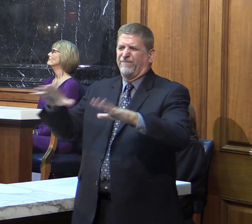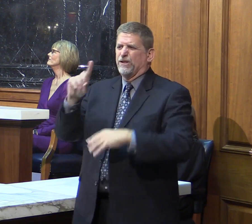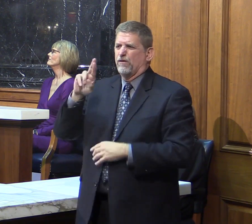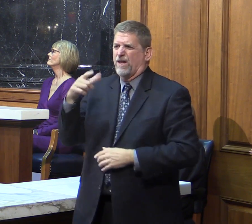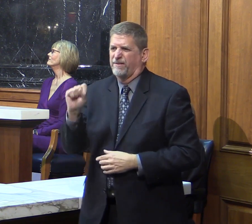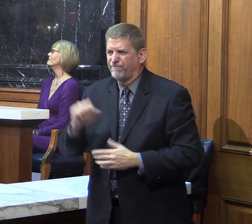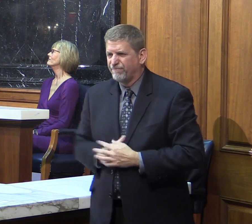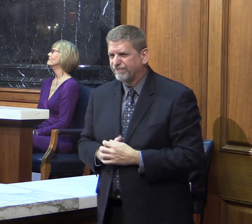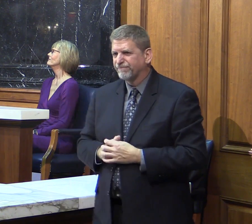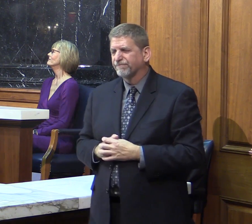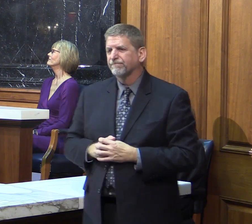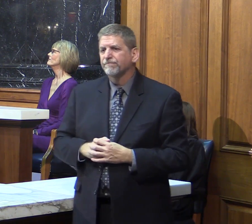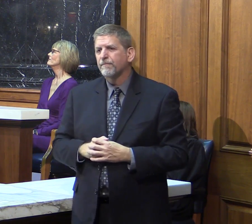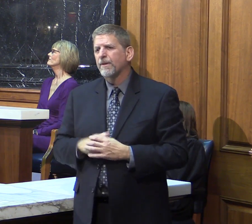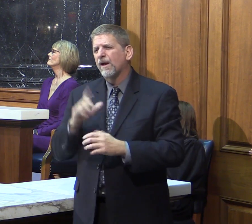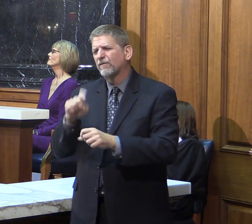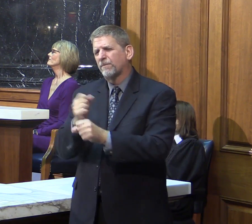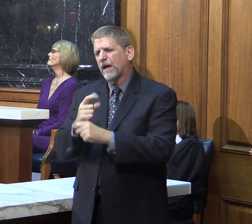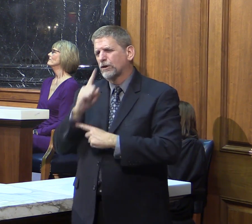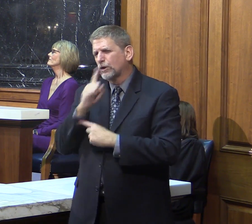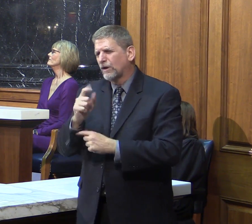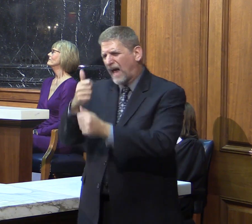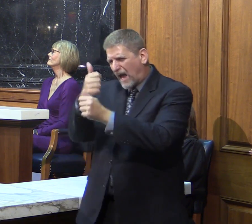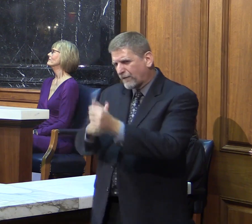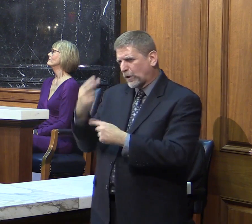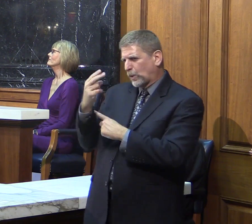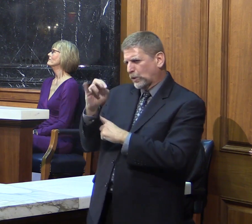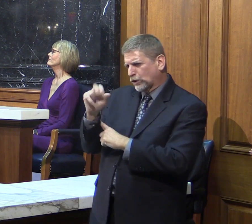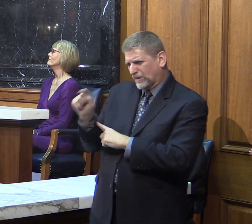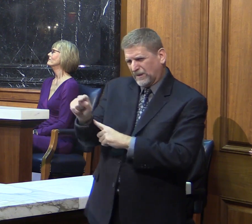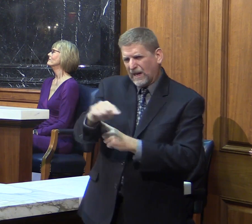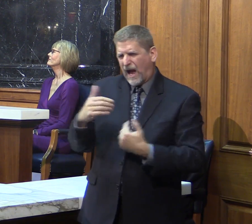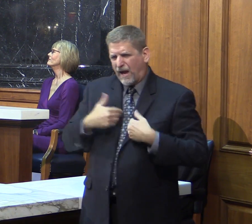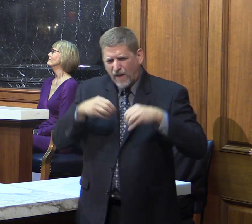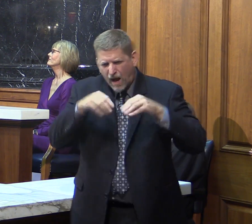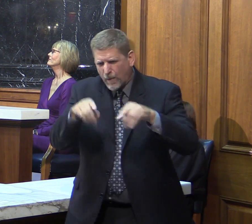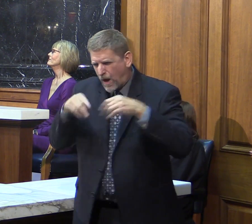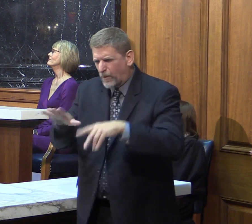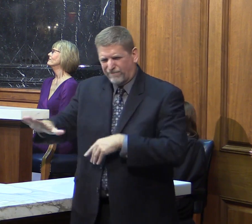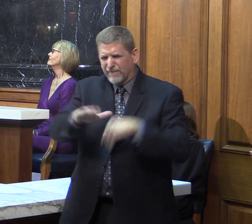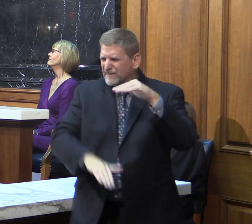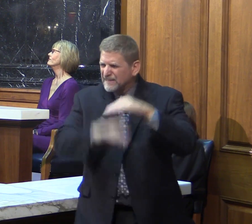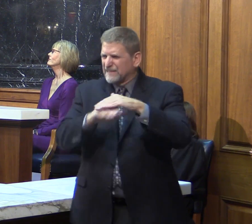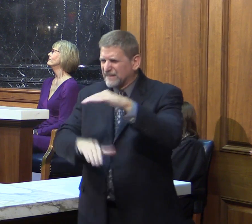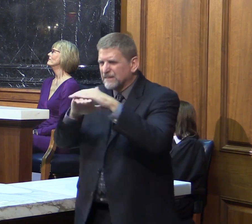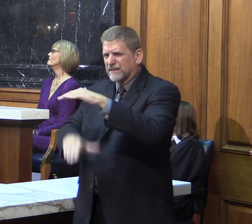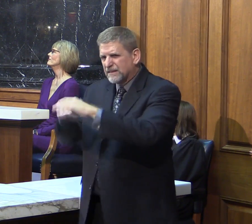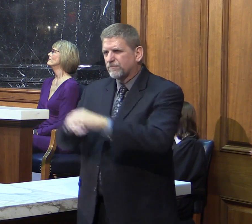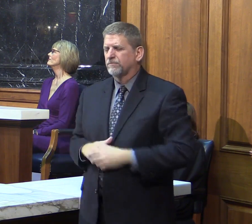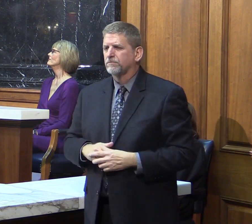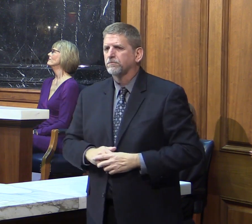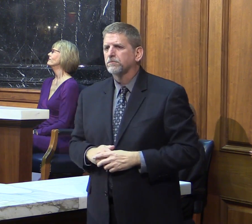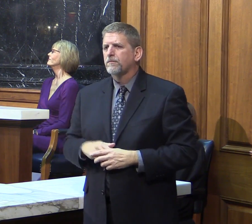To ensure that every Hoosier has the opportunity to live up to their potential, right here in Indiana, our challenge